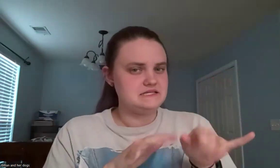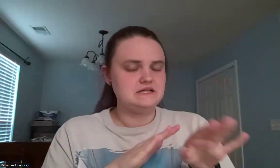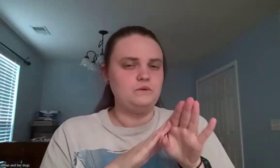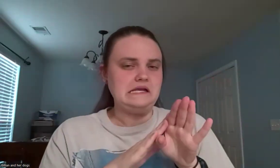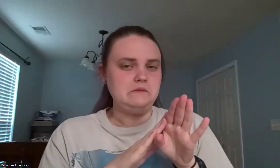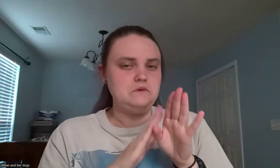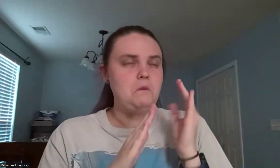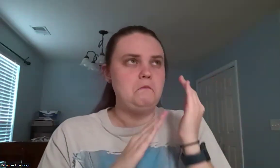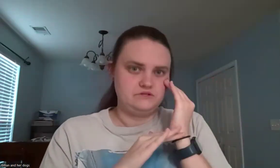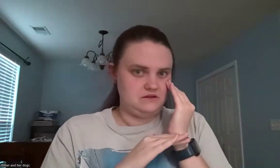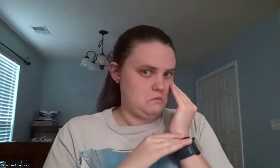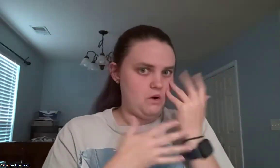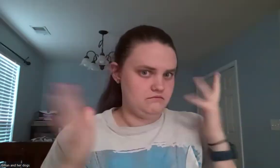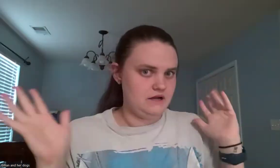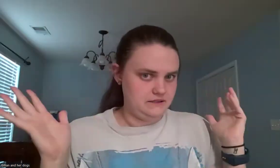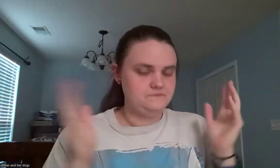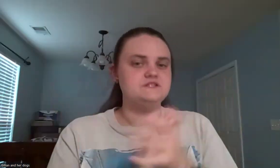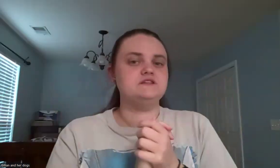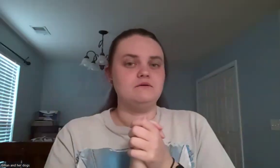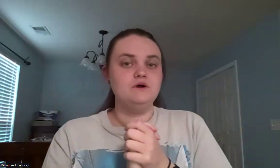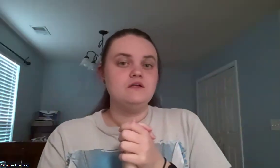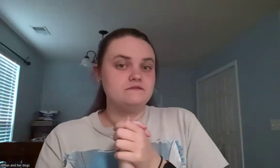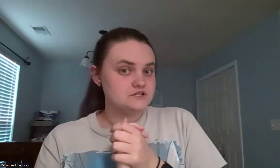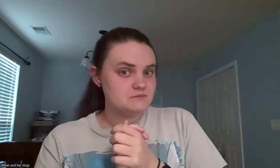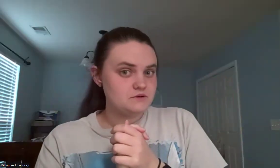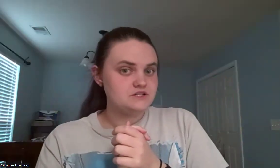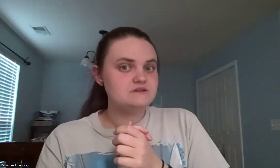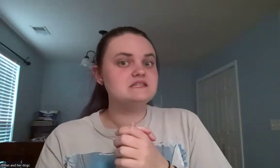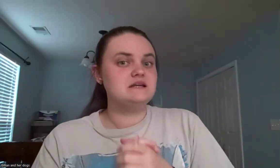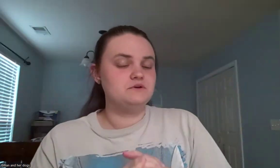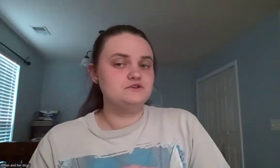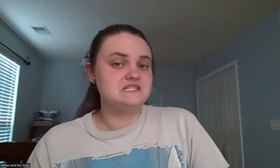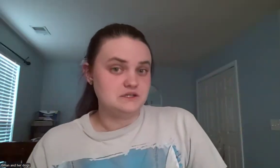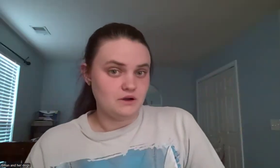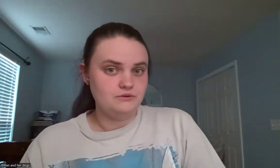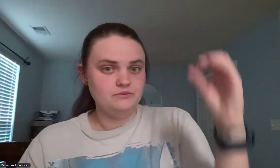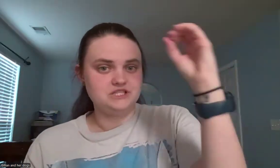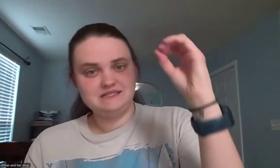basic. We know most of them already. So first number we're going to do is the number for zero, which is